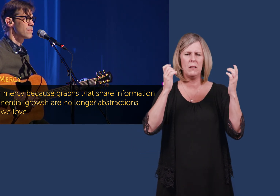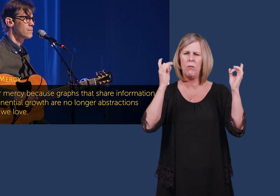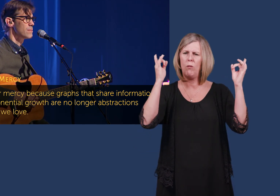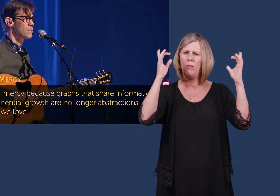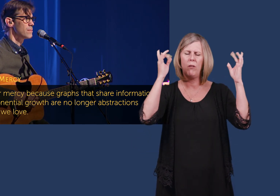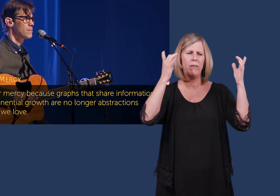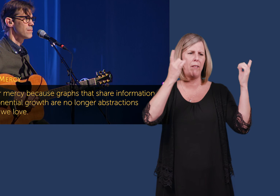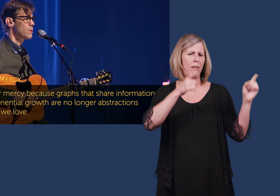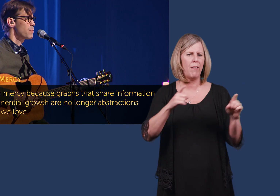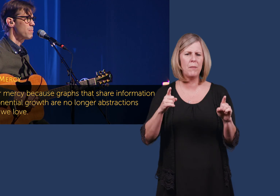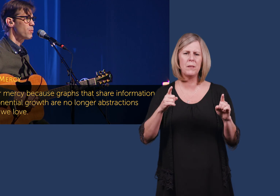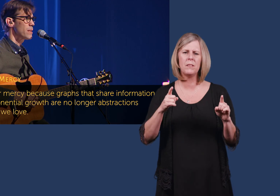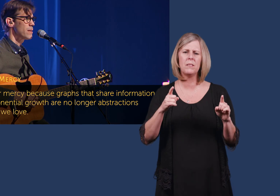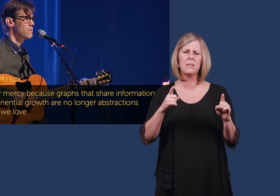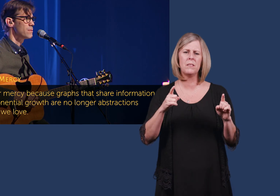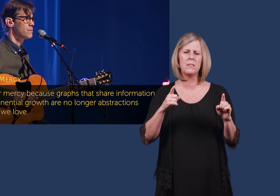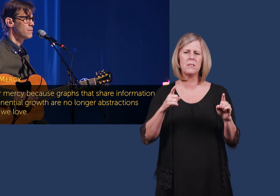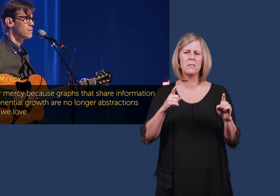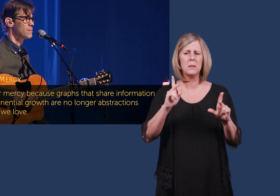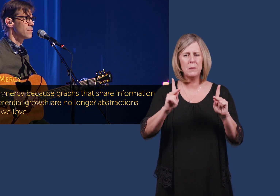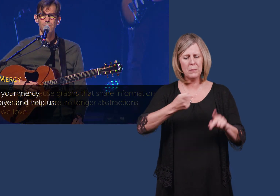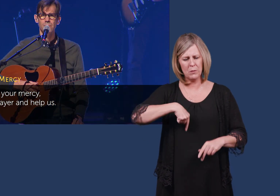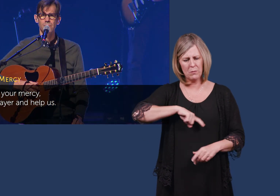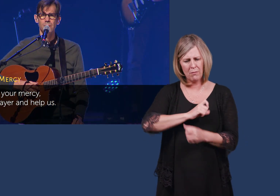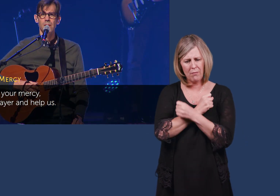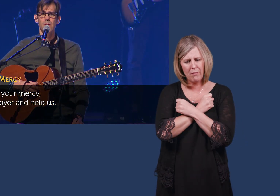abstractions, but people we love.